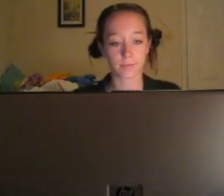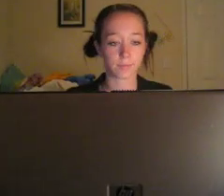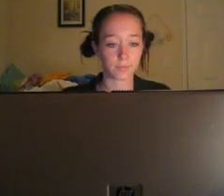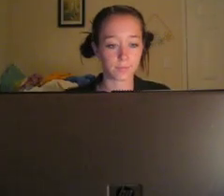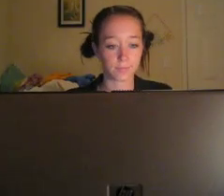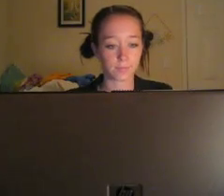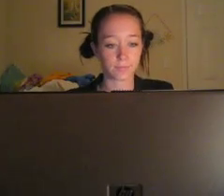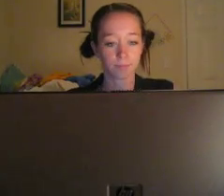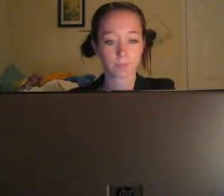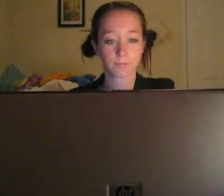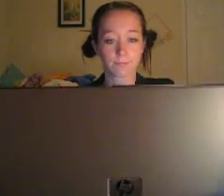Music